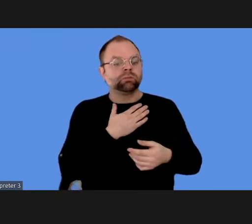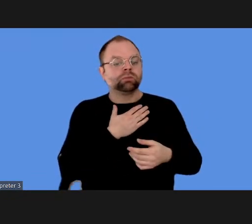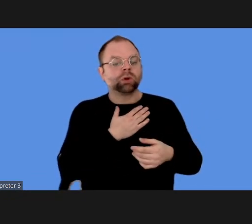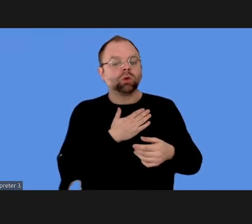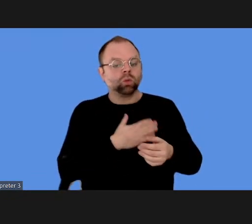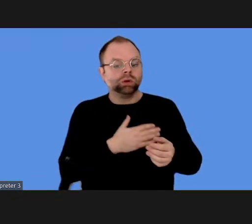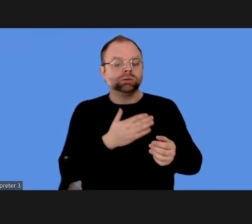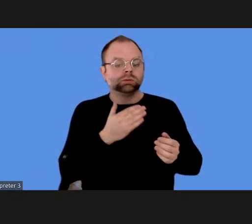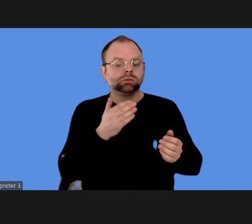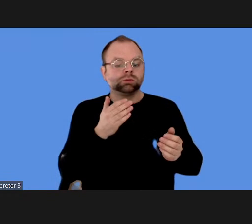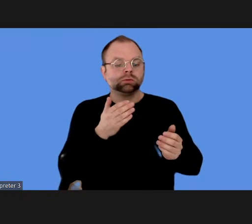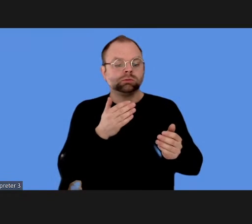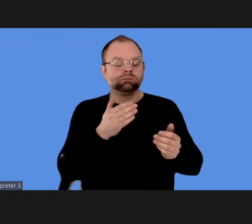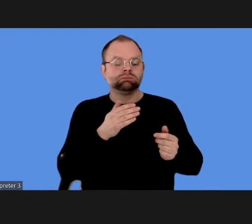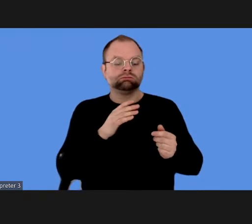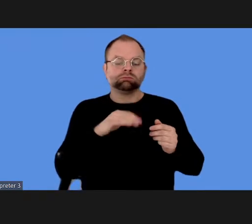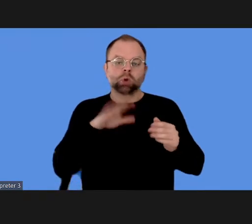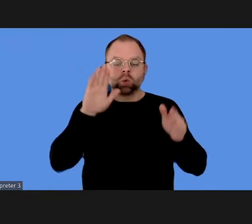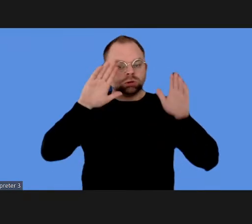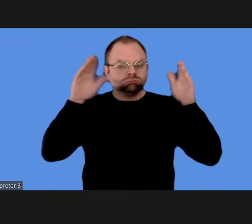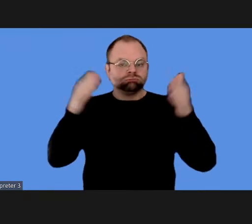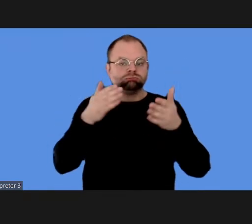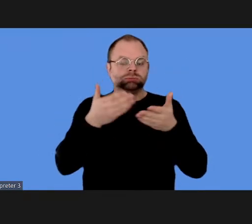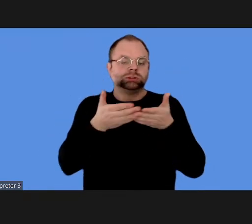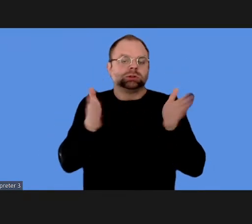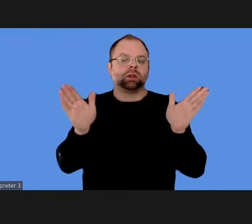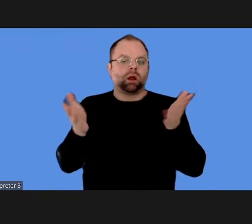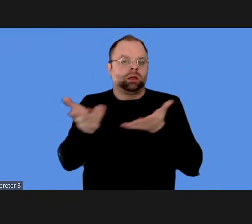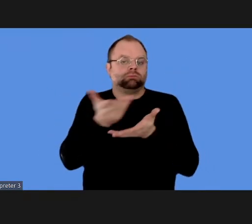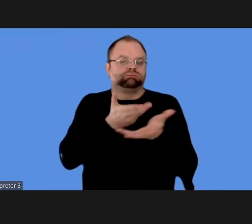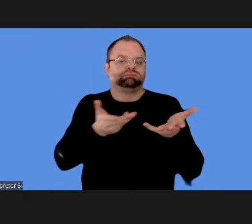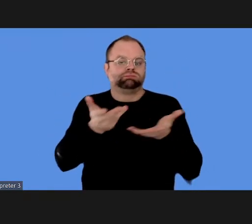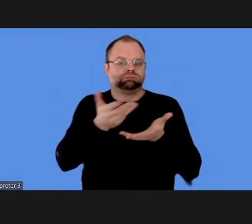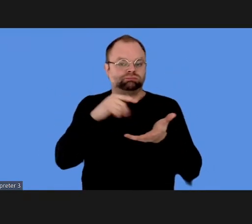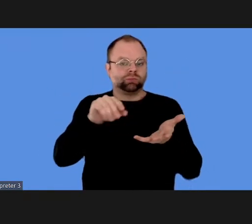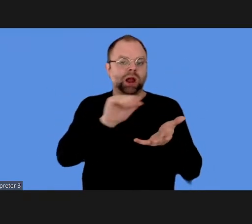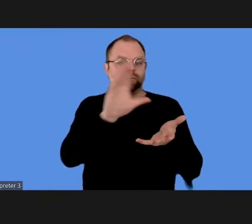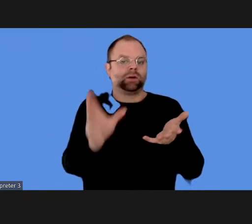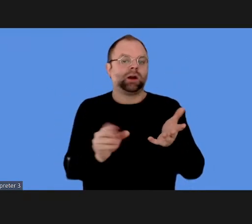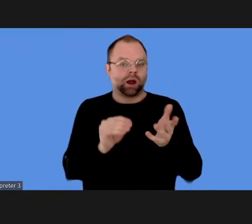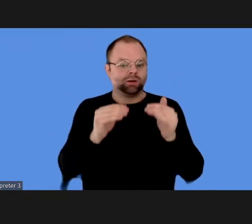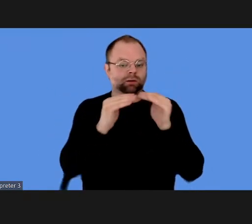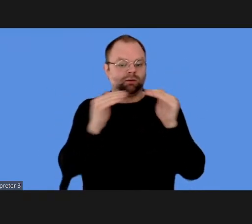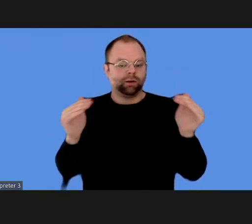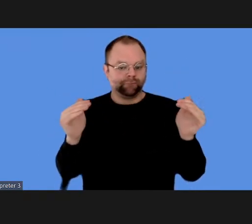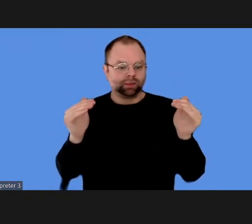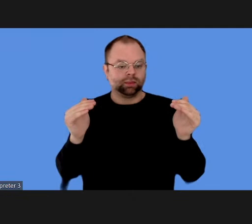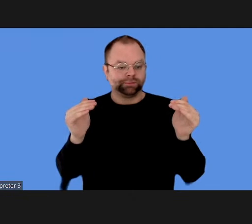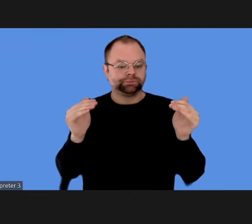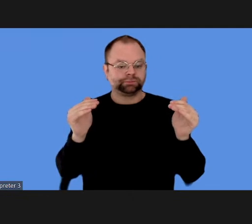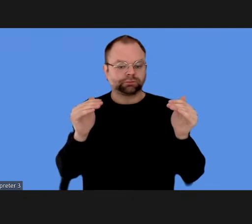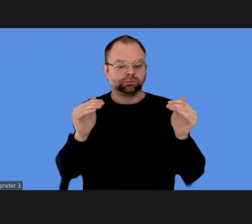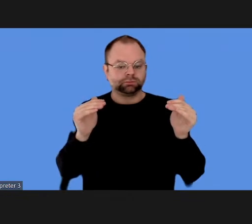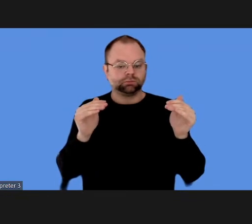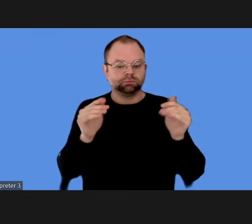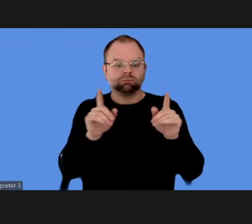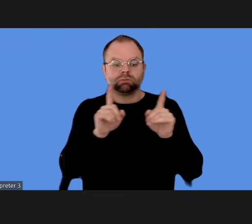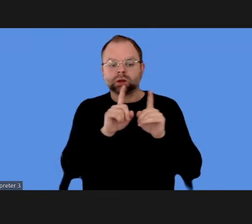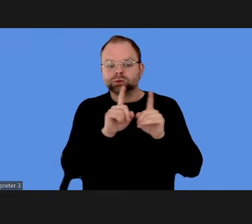context that we deal as Ethiopians from statistics point of view and also